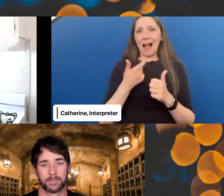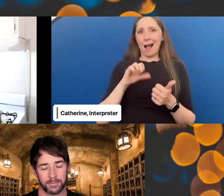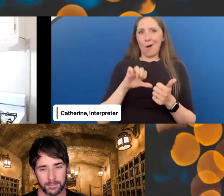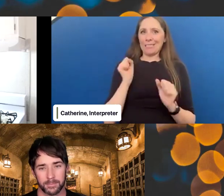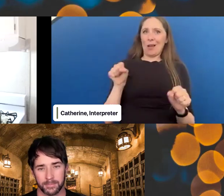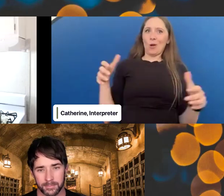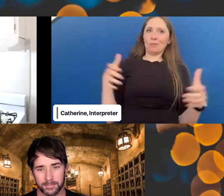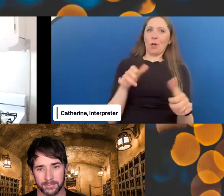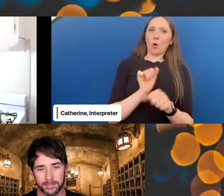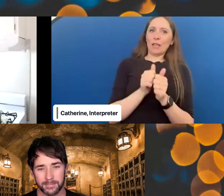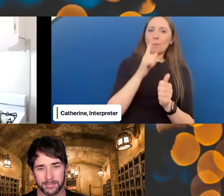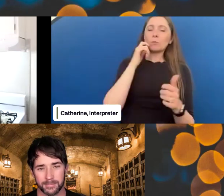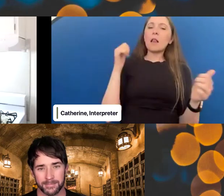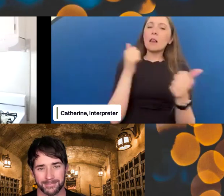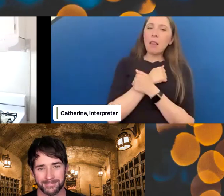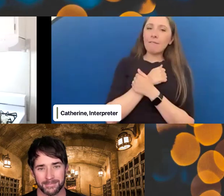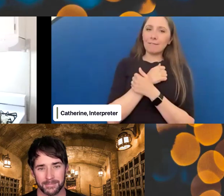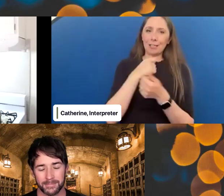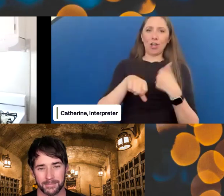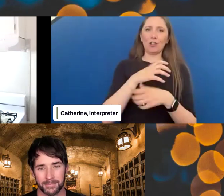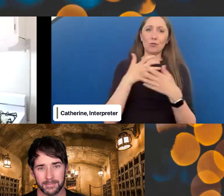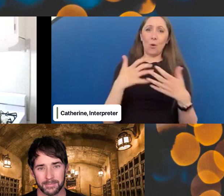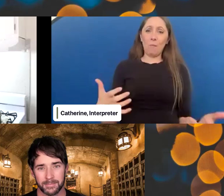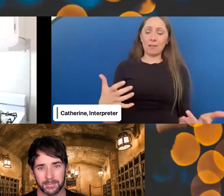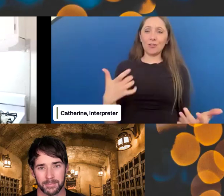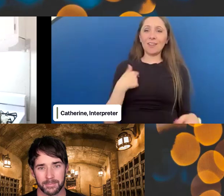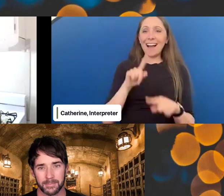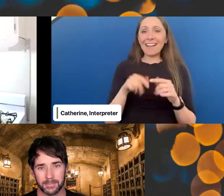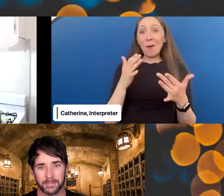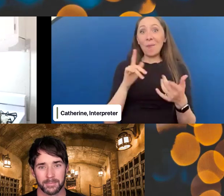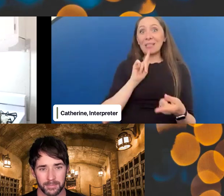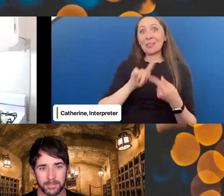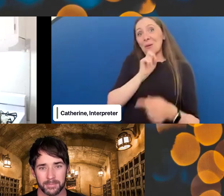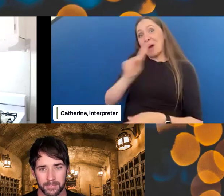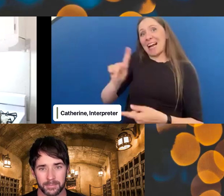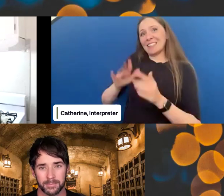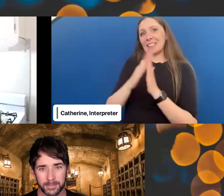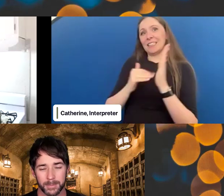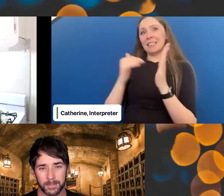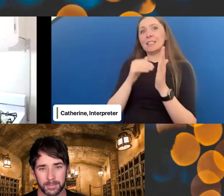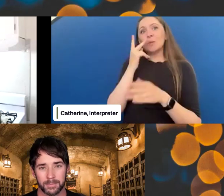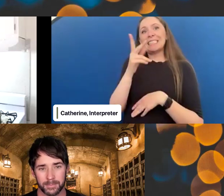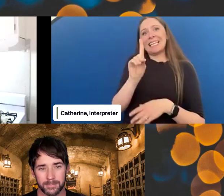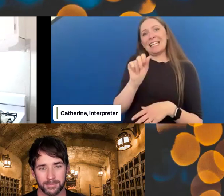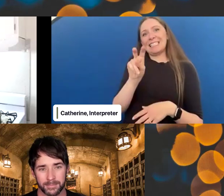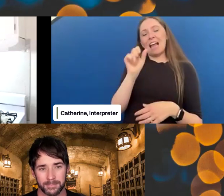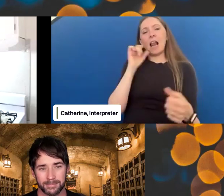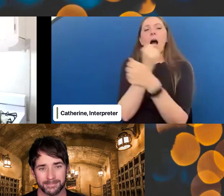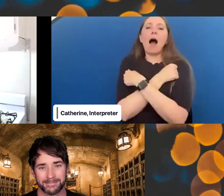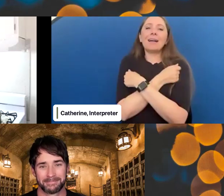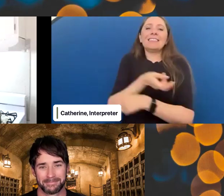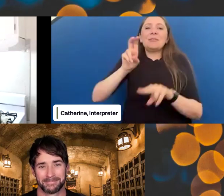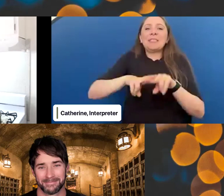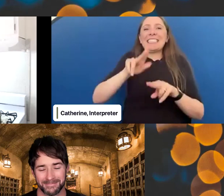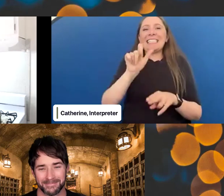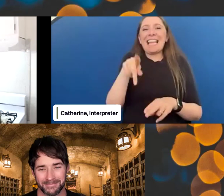work together? Because we loved each other so much. I, for one, can't wait to go back to New Zealand to not only see Dave Fane and give him a big hug and sit in his lap,